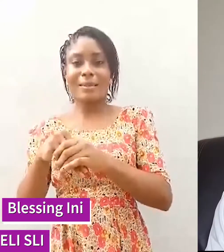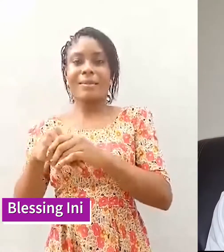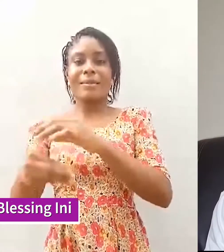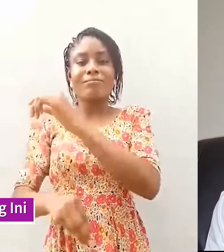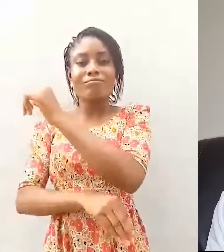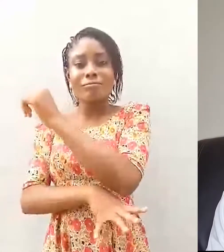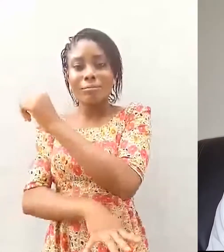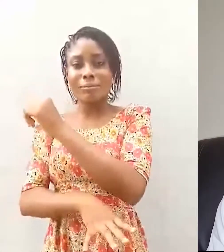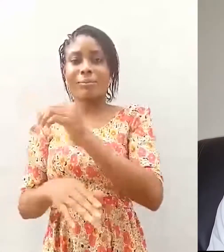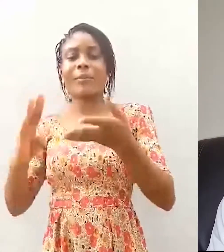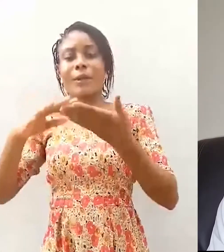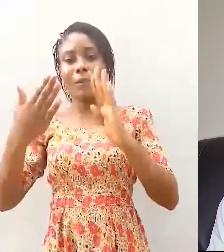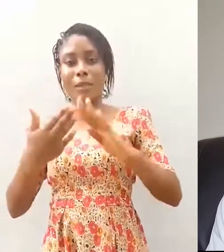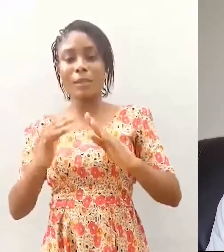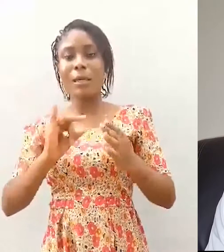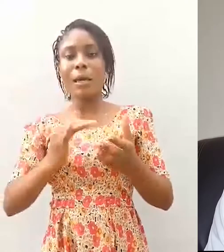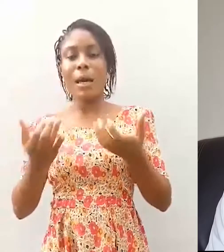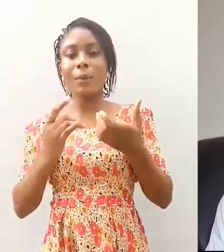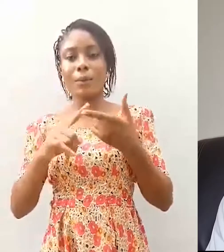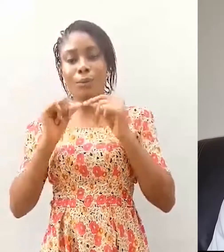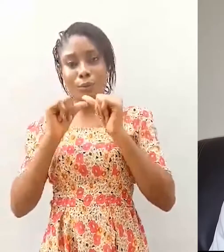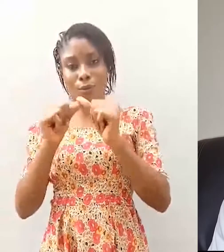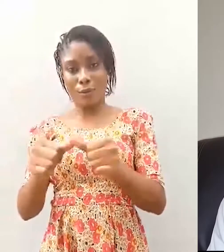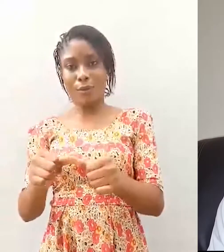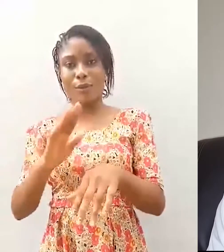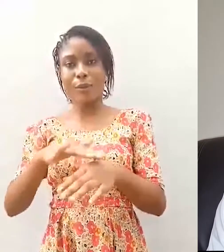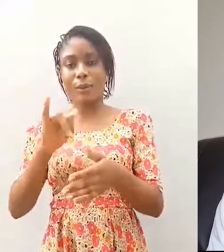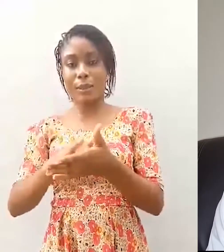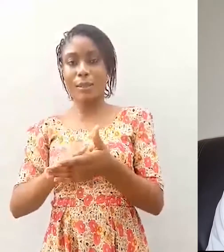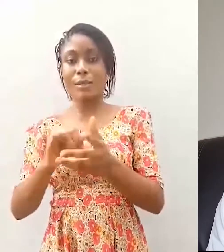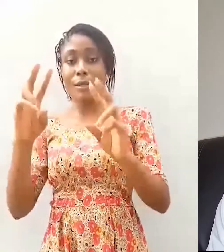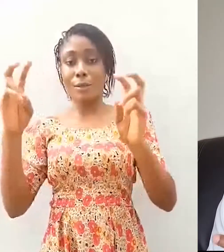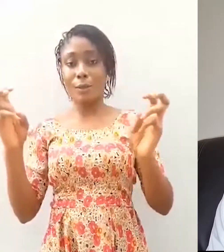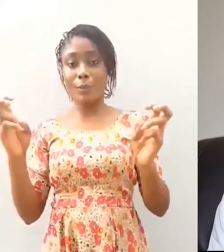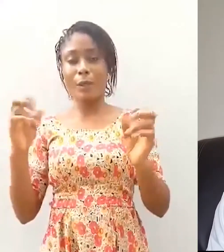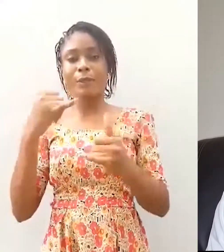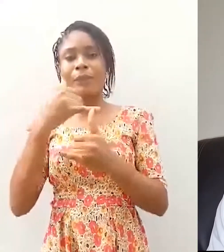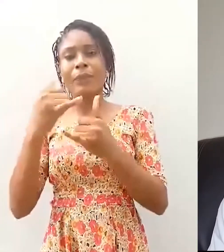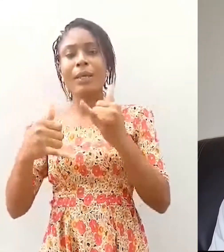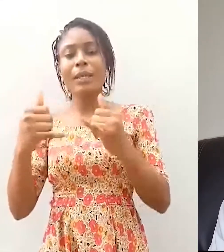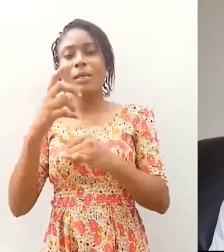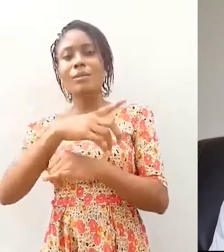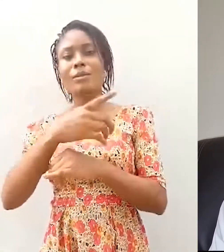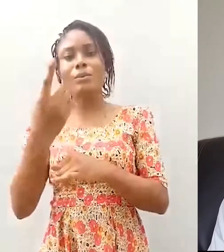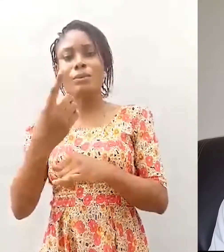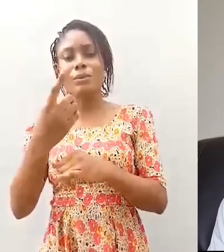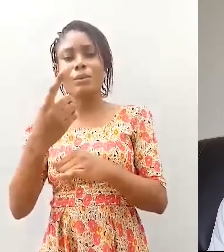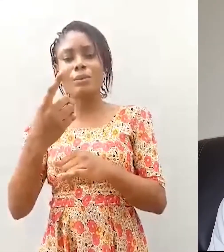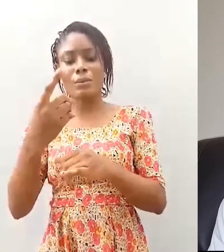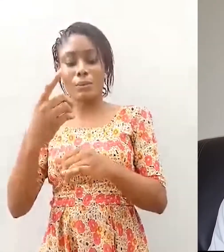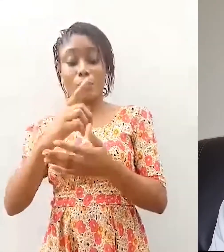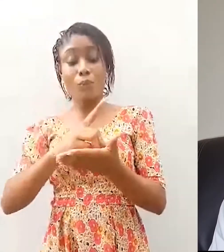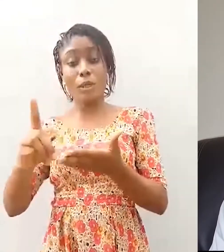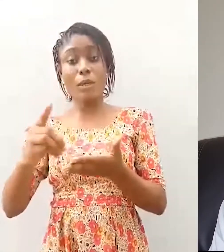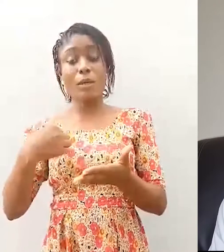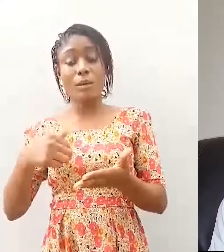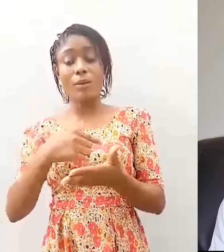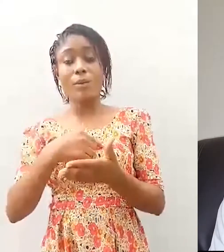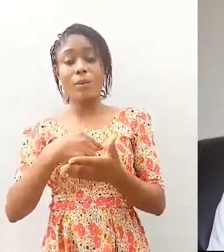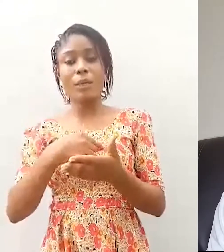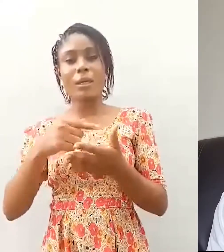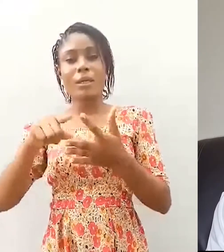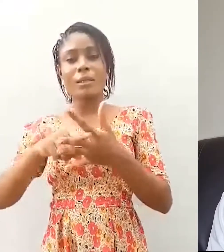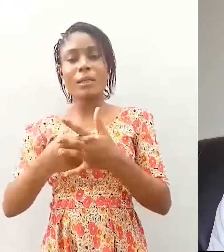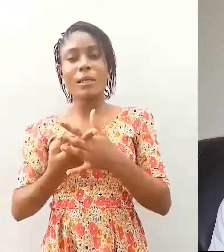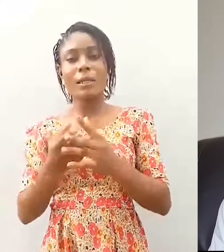want to continue on that topic. Last week, we discussed who should promote early language access and